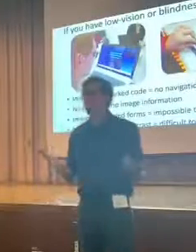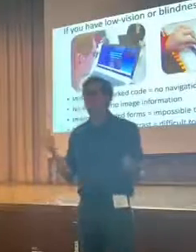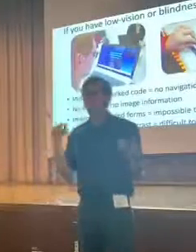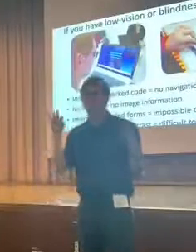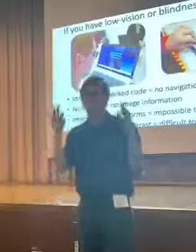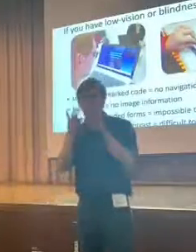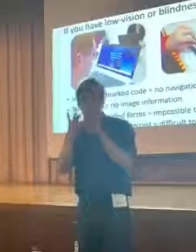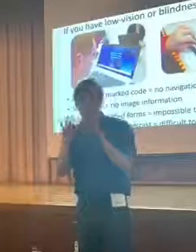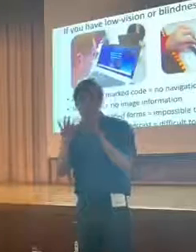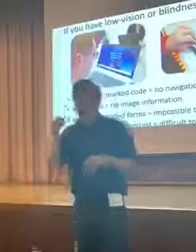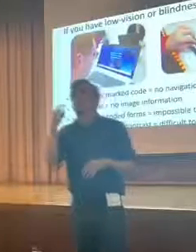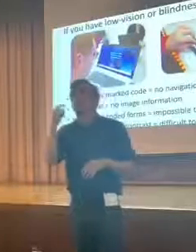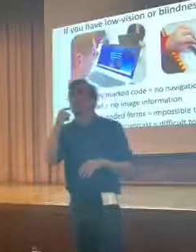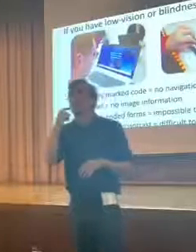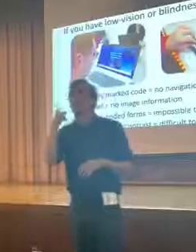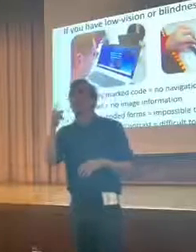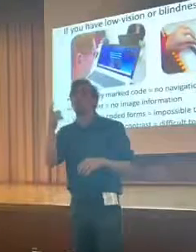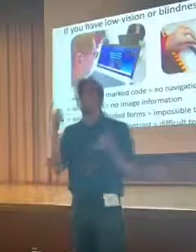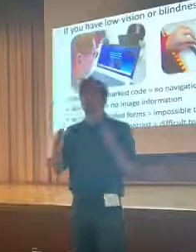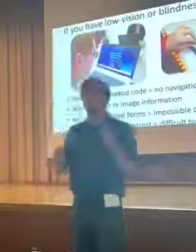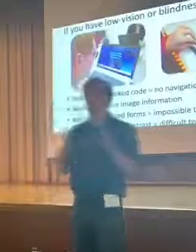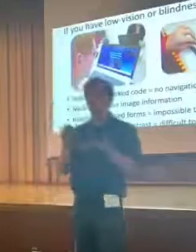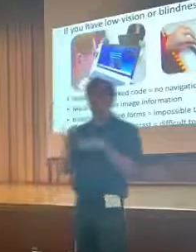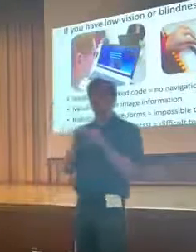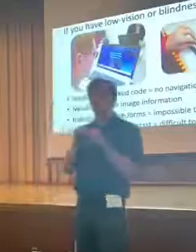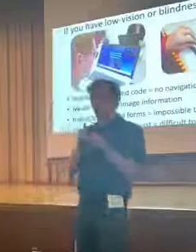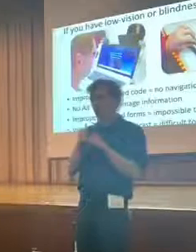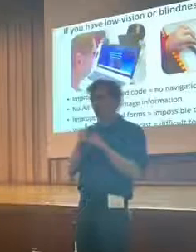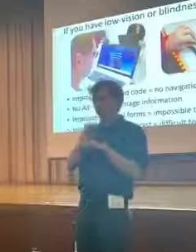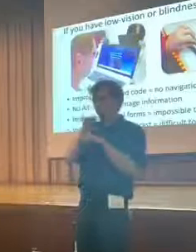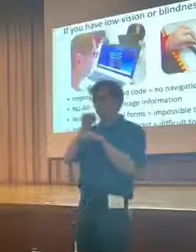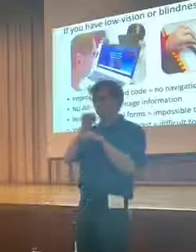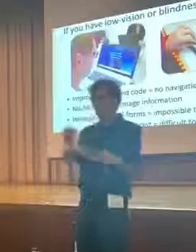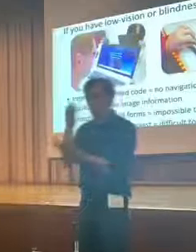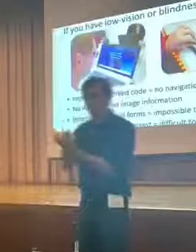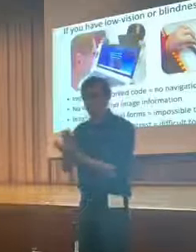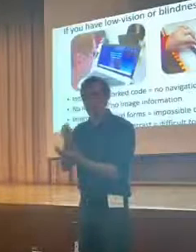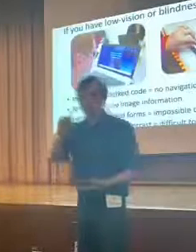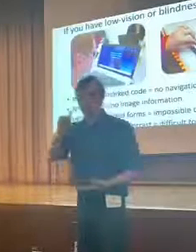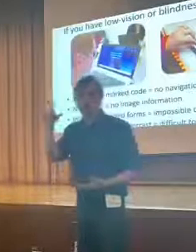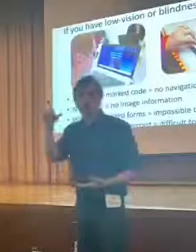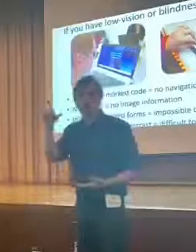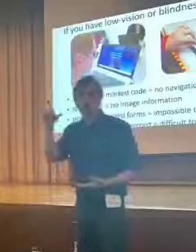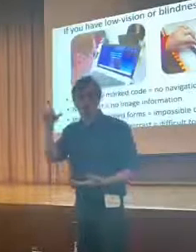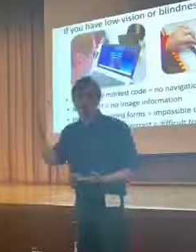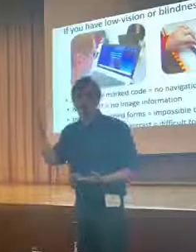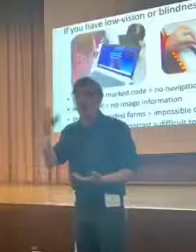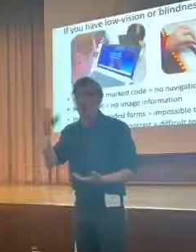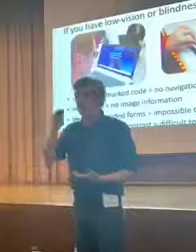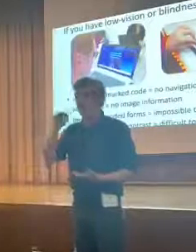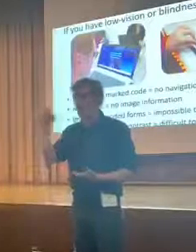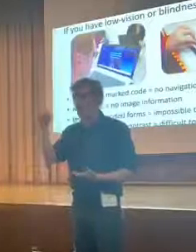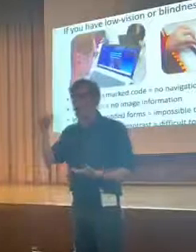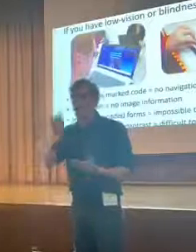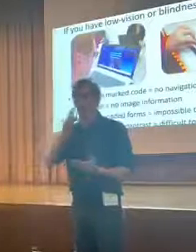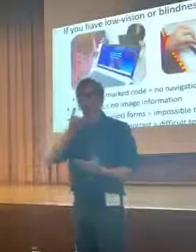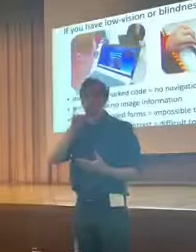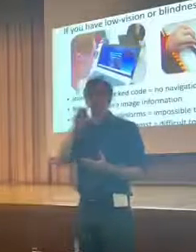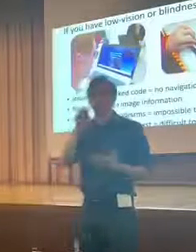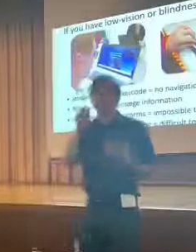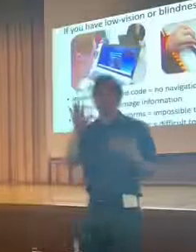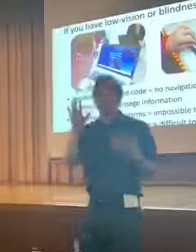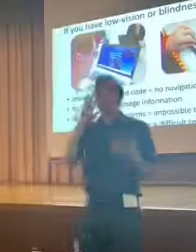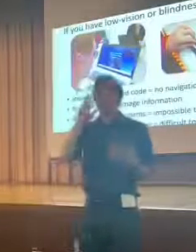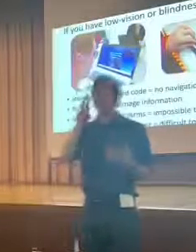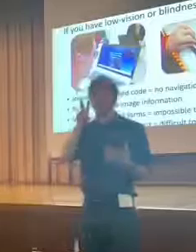mall website. You're just gonna skim that page until you see the header that says how to find us or location,